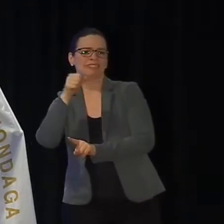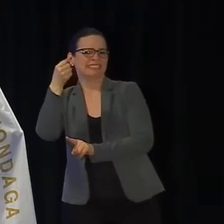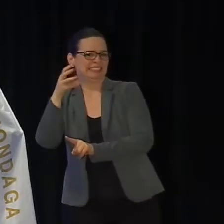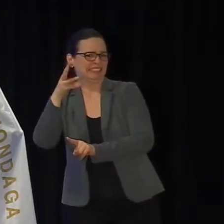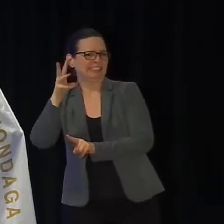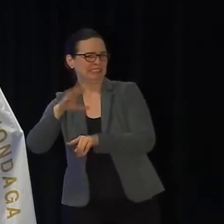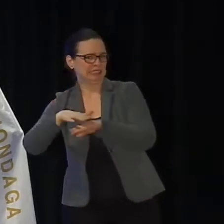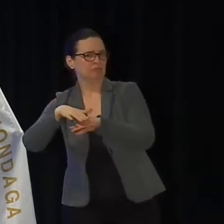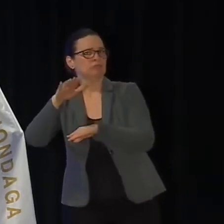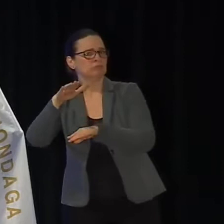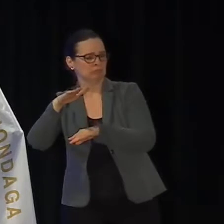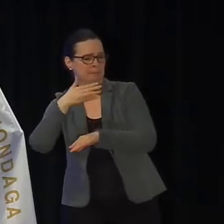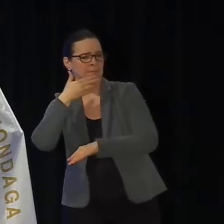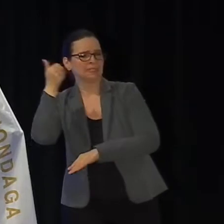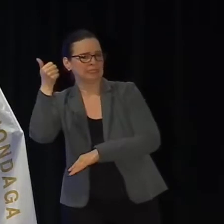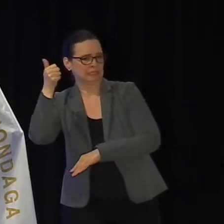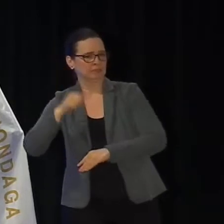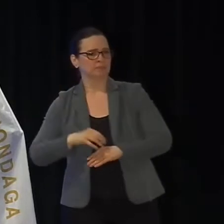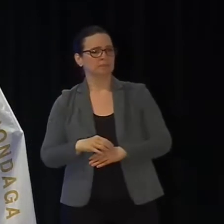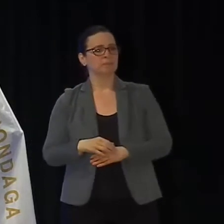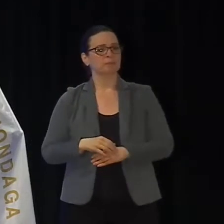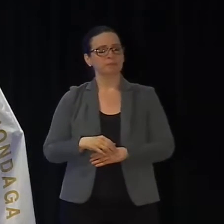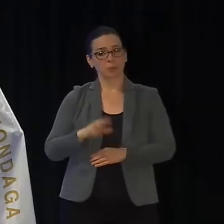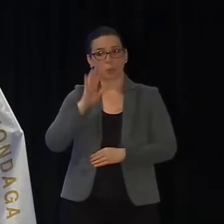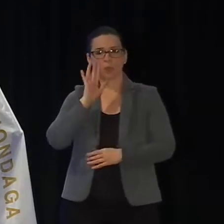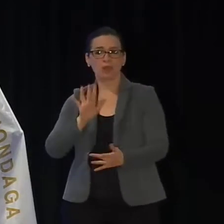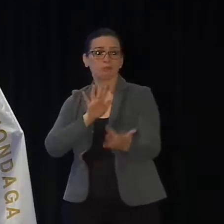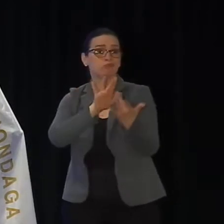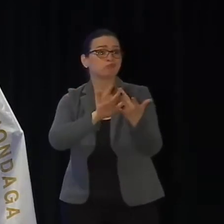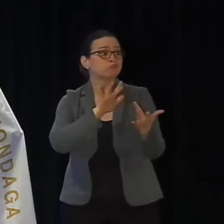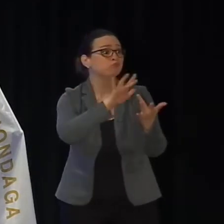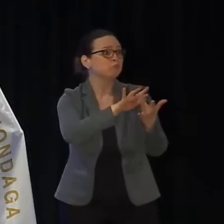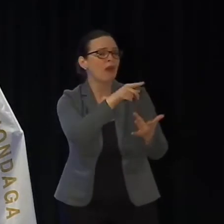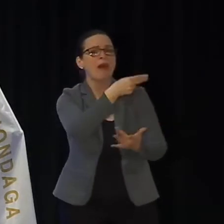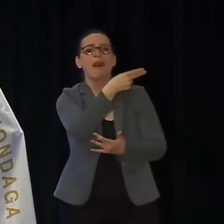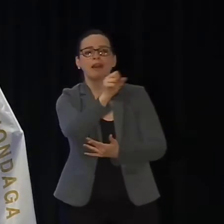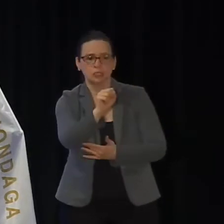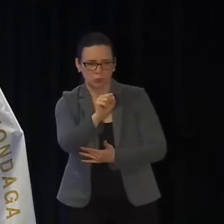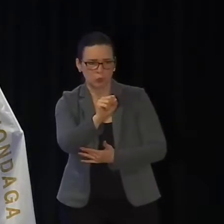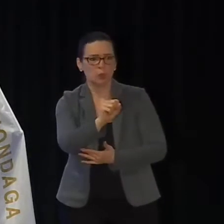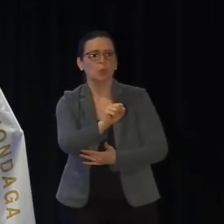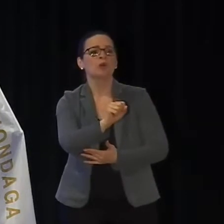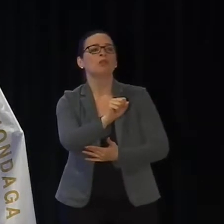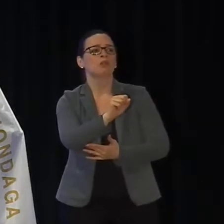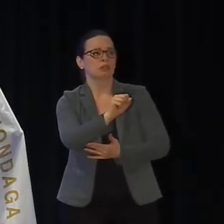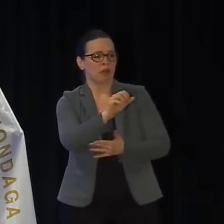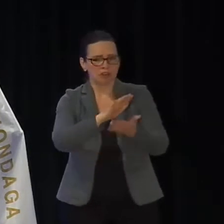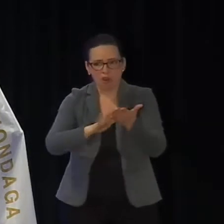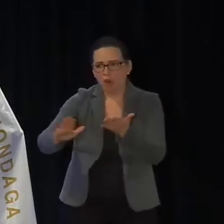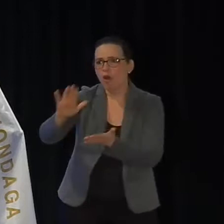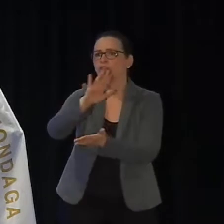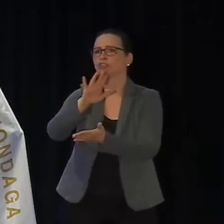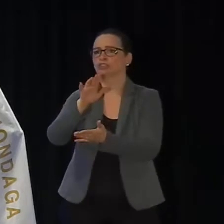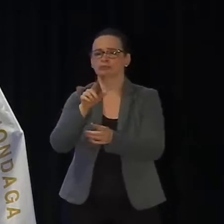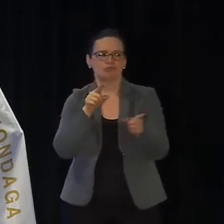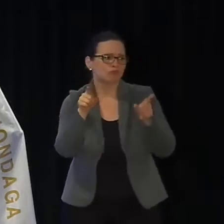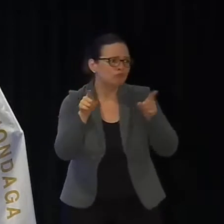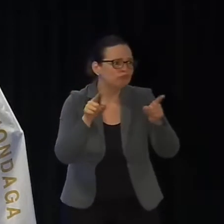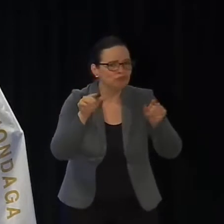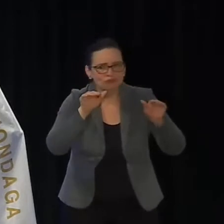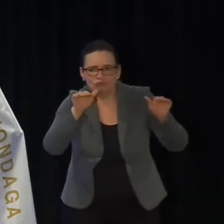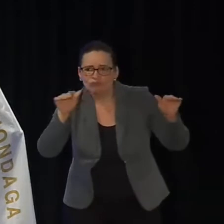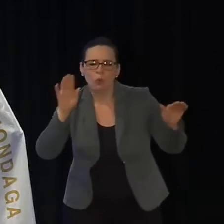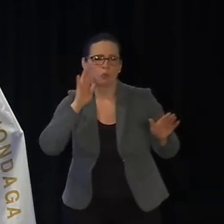out to high schools and start to work with high schools specifically with that. But the Pfizer vaccine is the